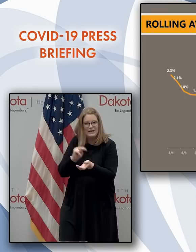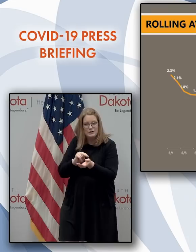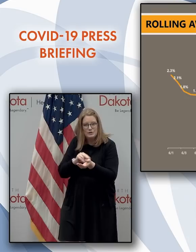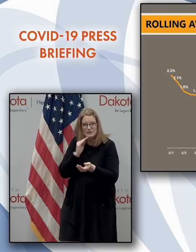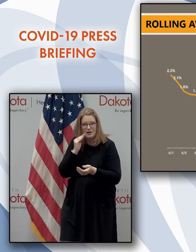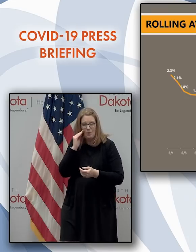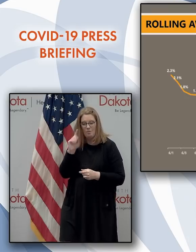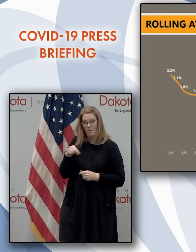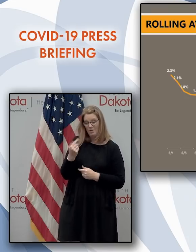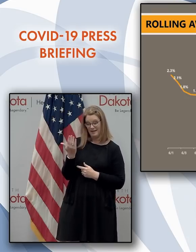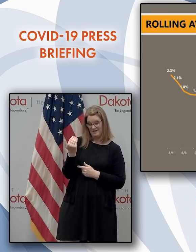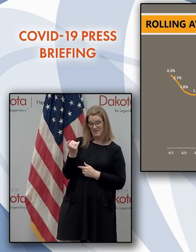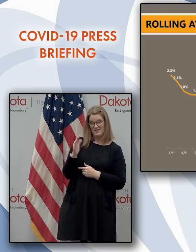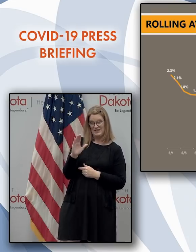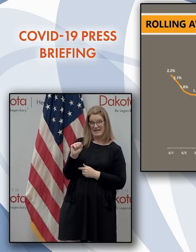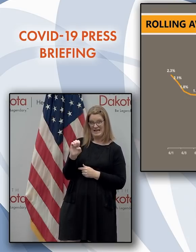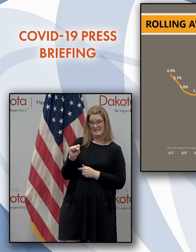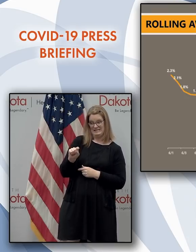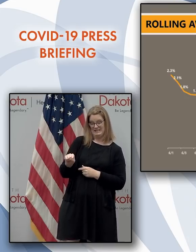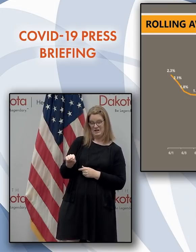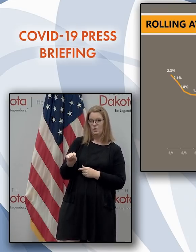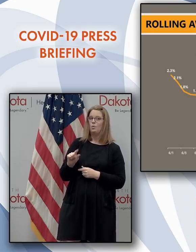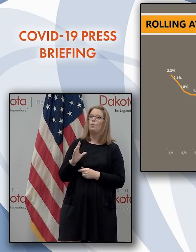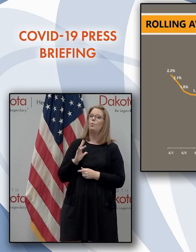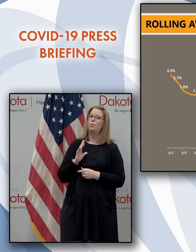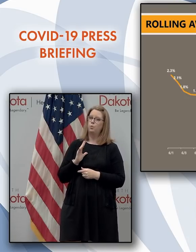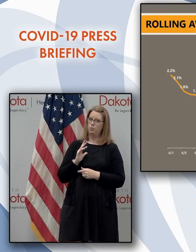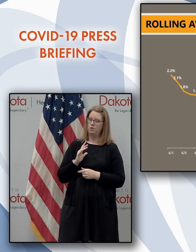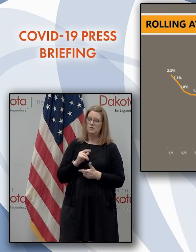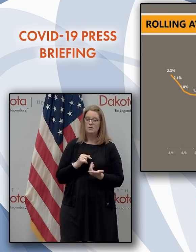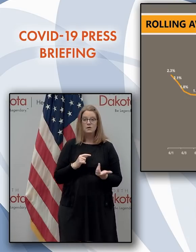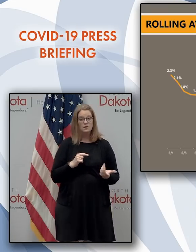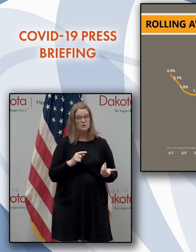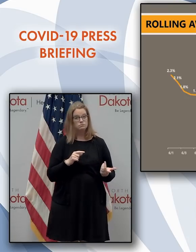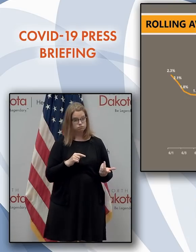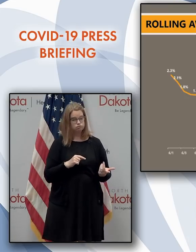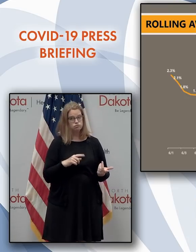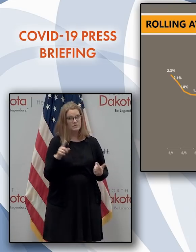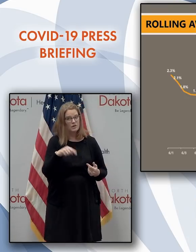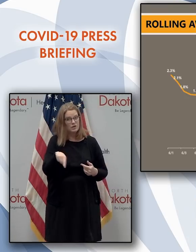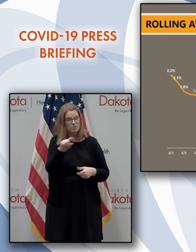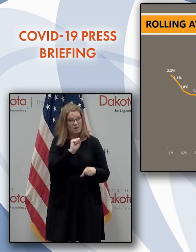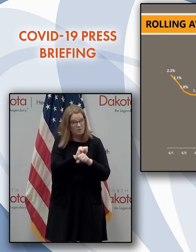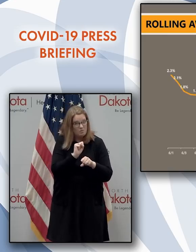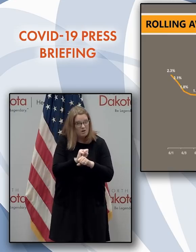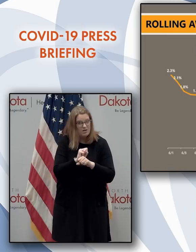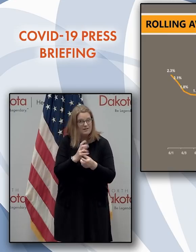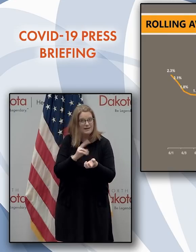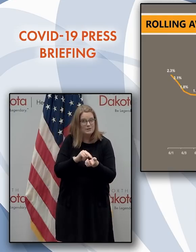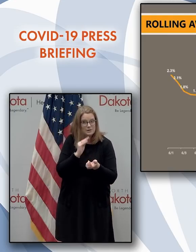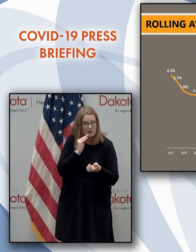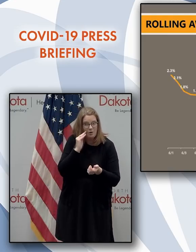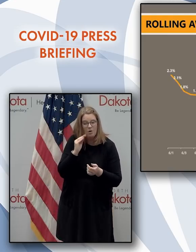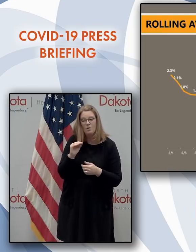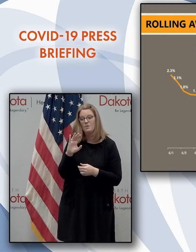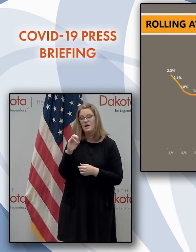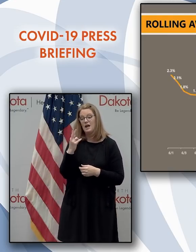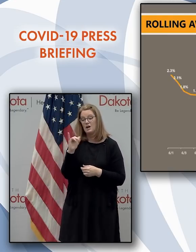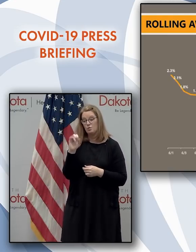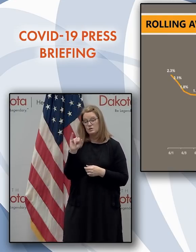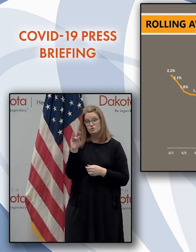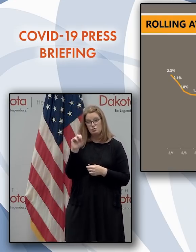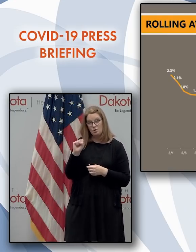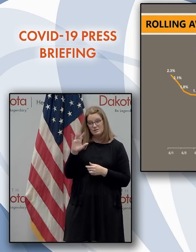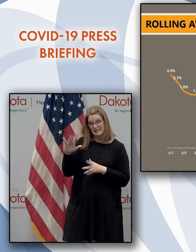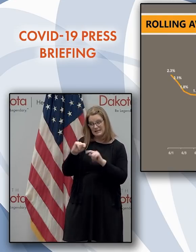in long-term care. That's a fantastic number. So thanks to everybody who works in long-term care, and thanks to Chris Jones and his team and all the